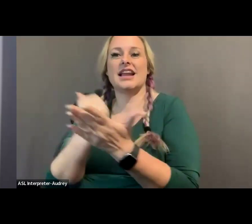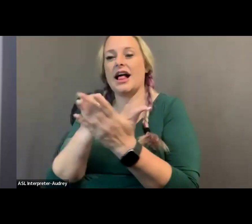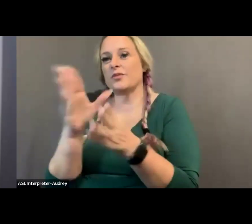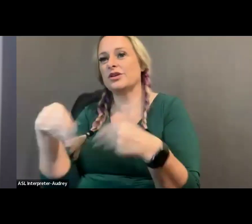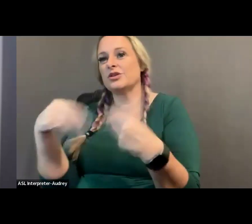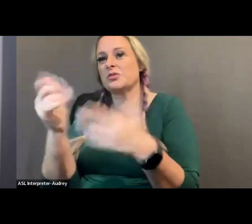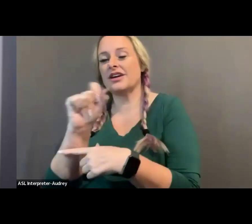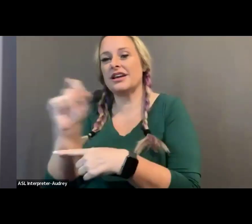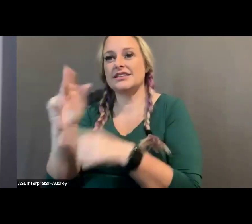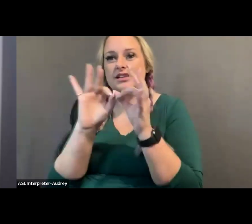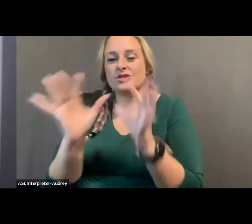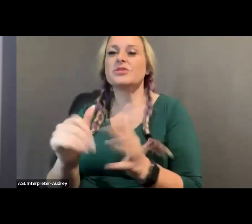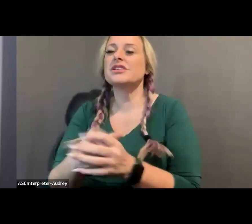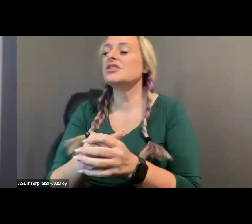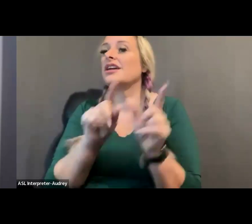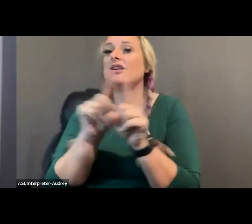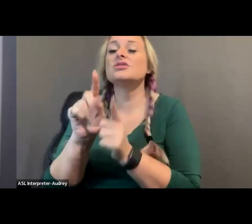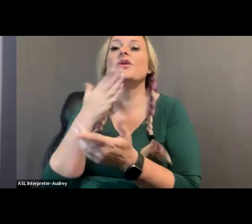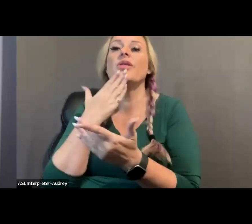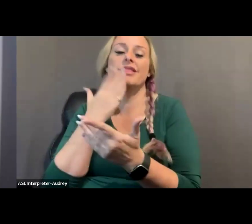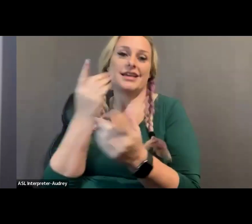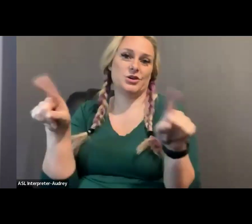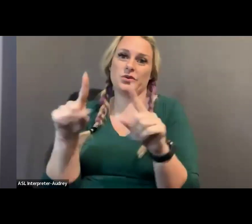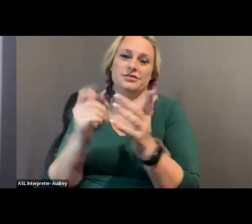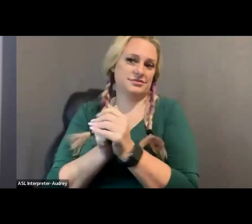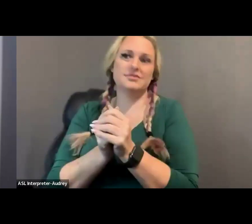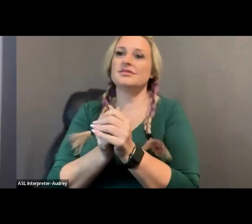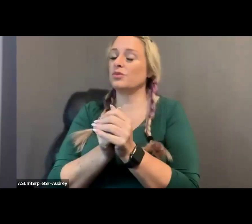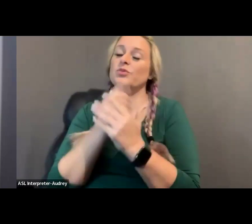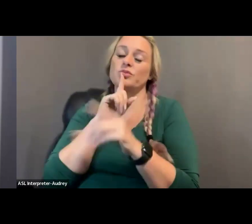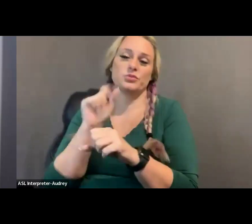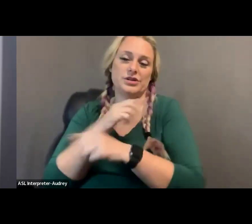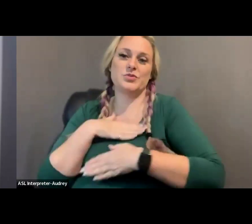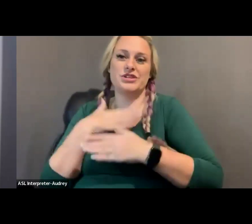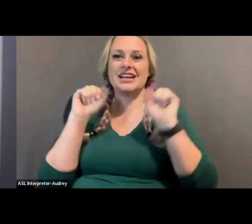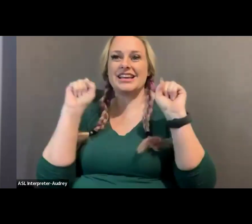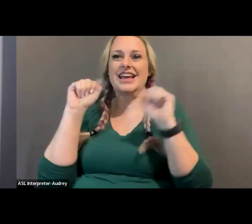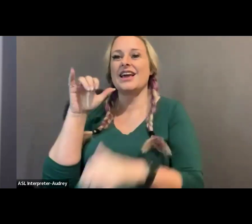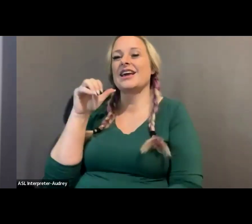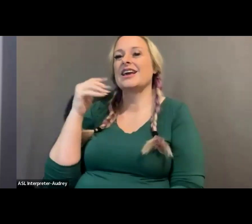ASL interpreting. And thank you very much for being here tonight. We really appreciate it. Go